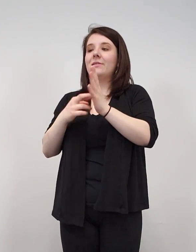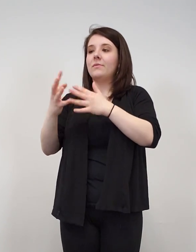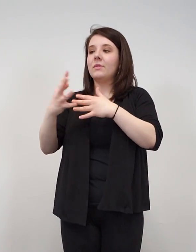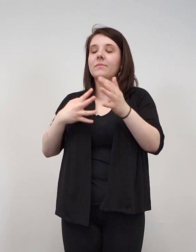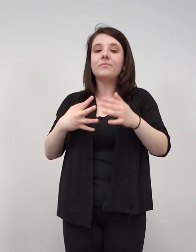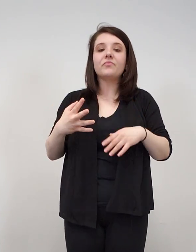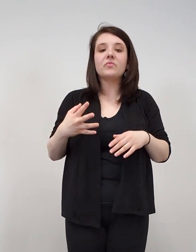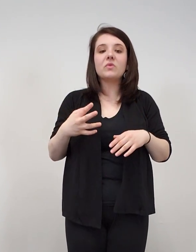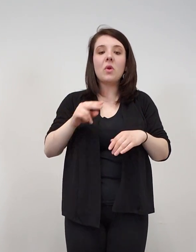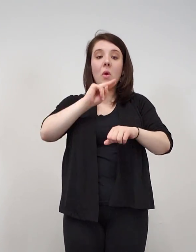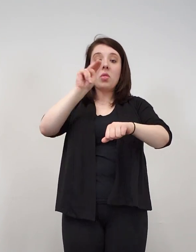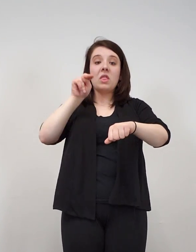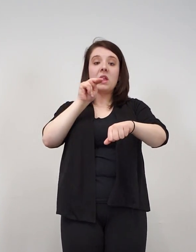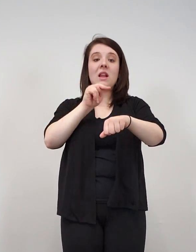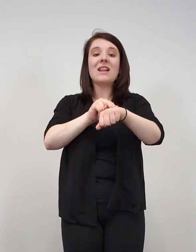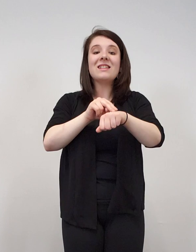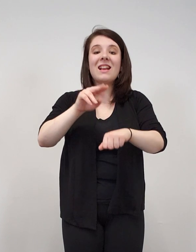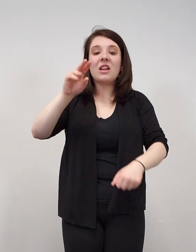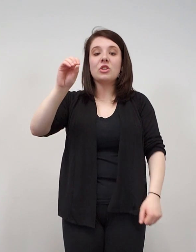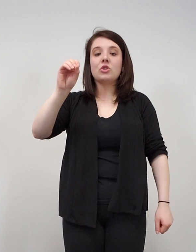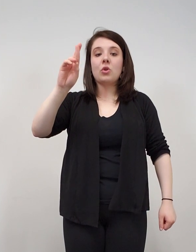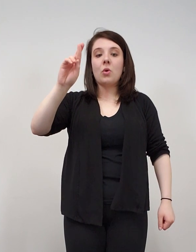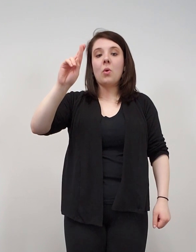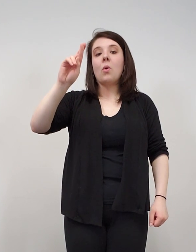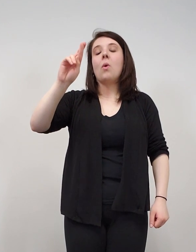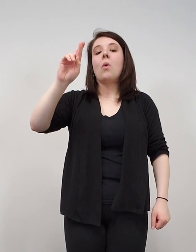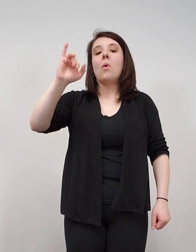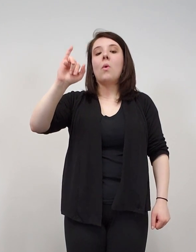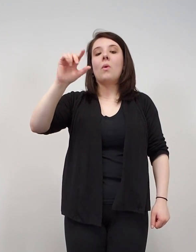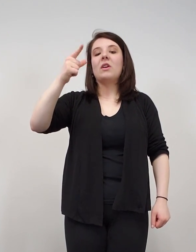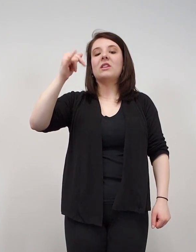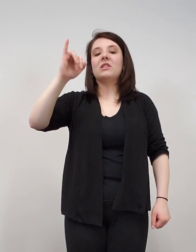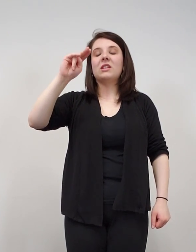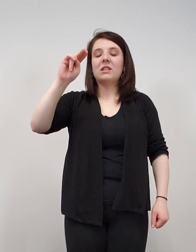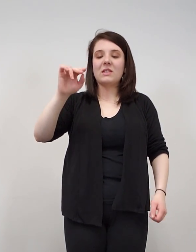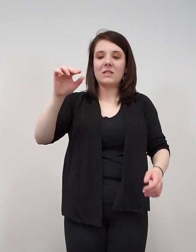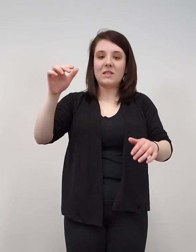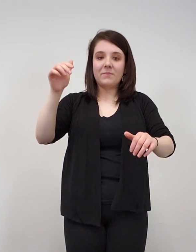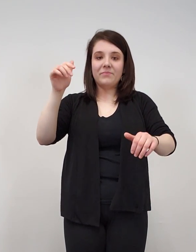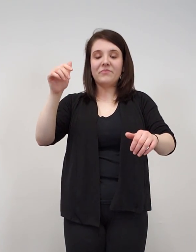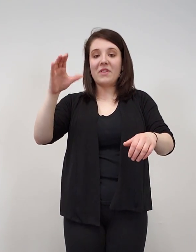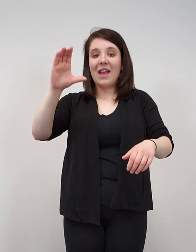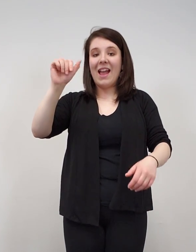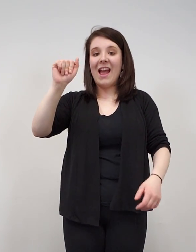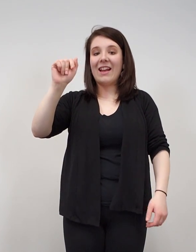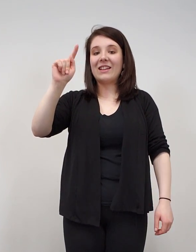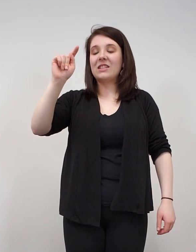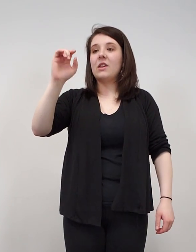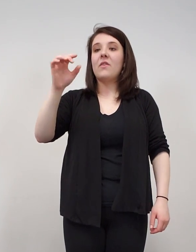1924, that's on page 737, you can read that information there. It was an attempt by some to